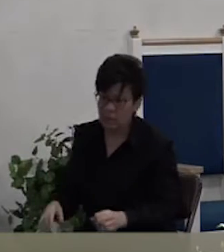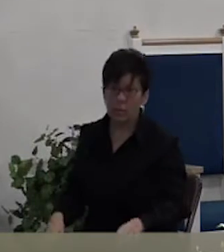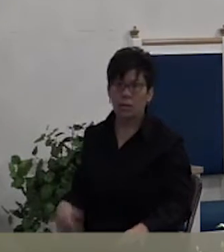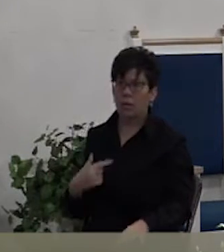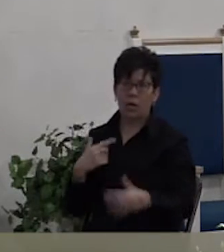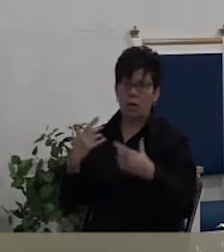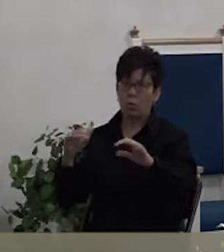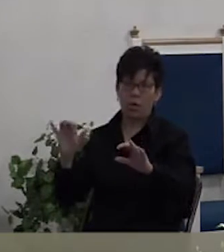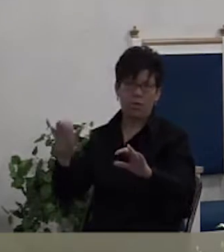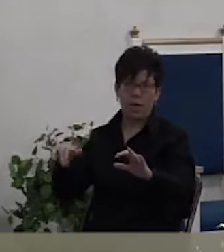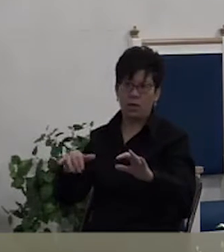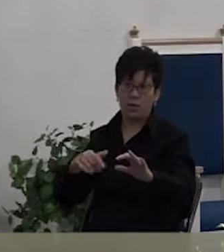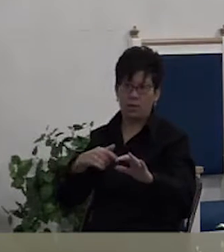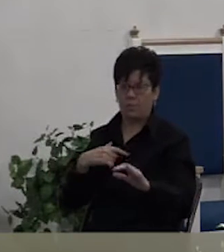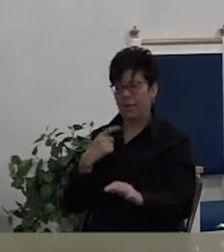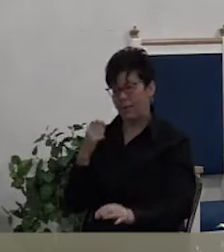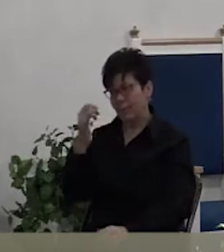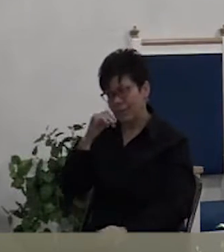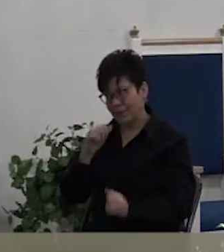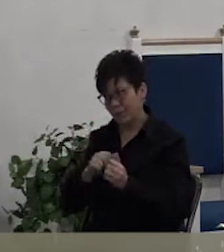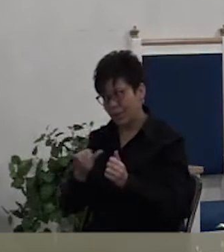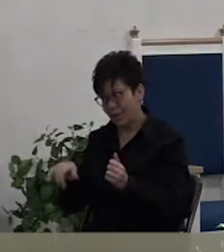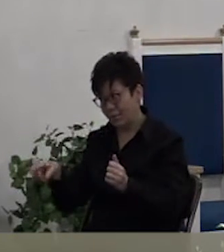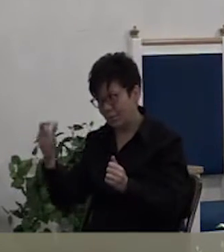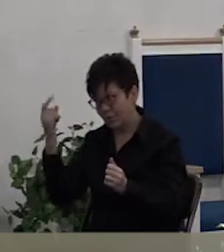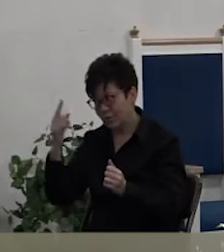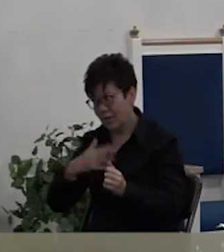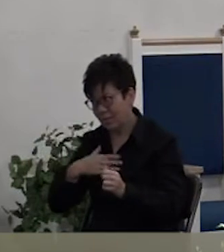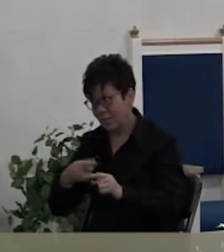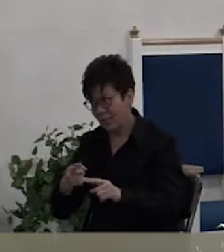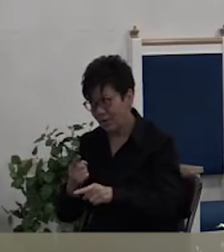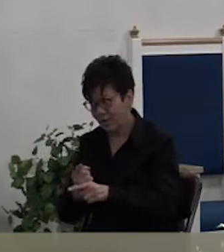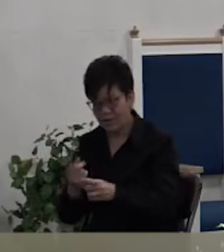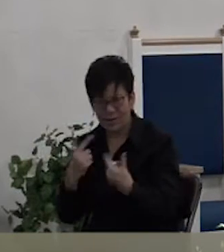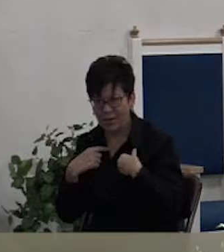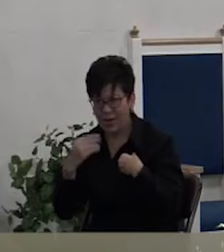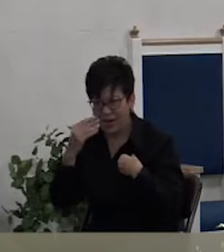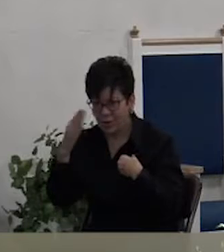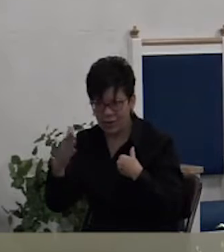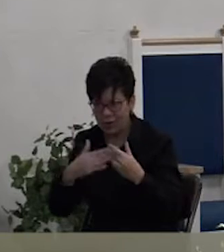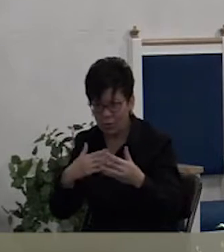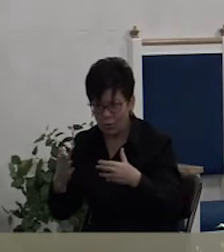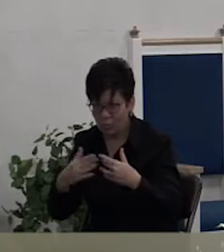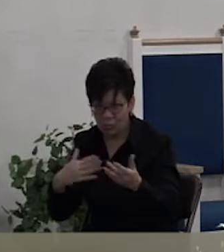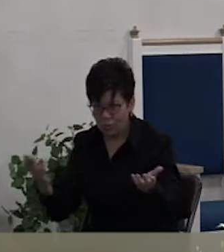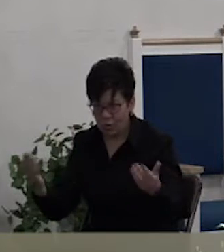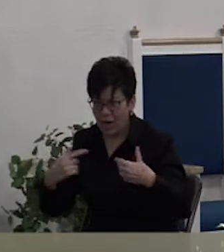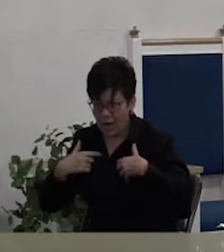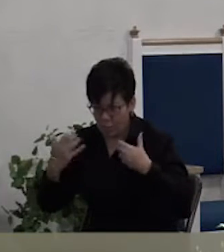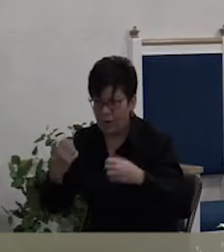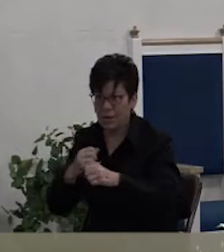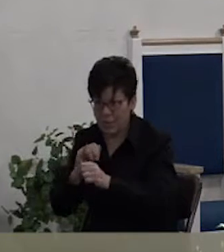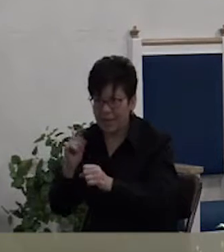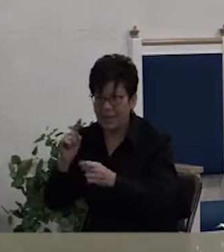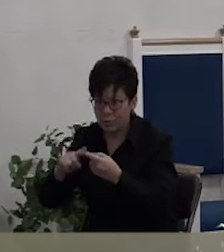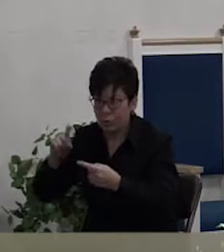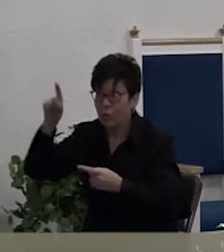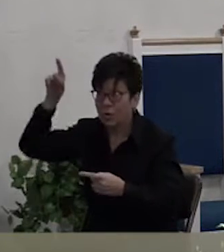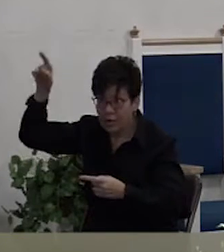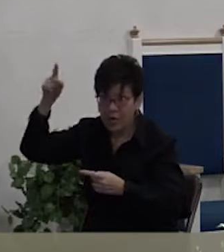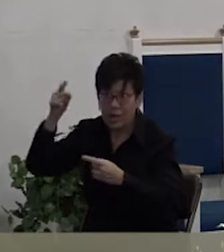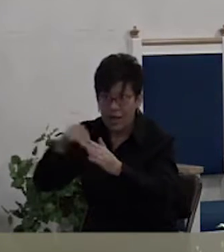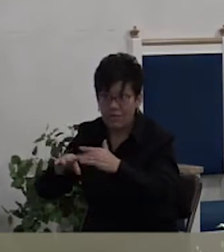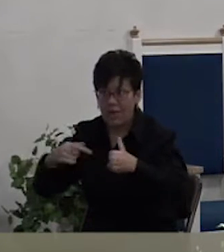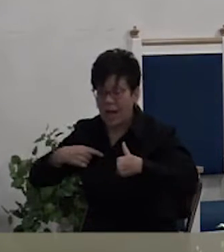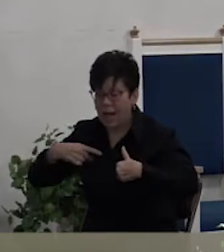that. Now, I'm being a little silly with that, but y'all understand what I'm saying. I don't care what it takes. I want to make it to heaven. I understand. I'm just